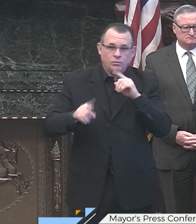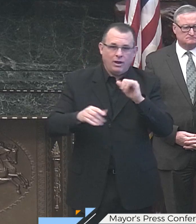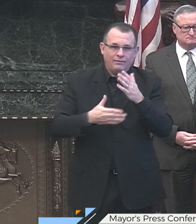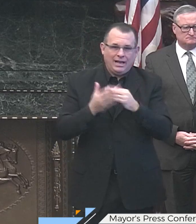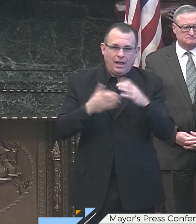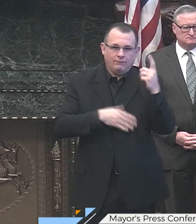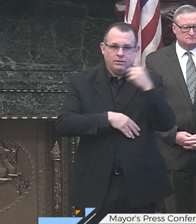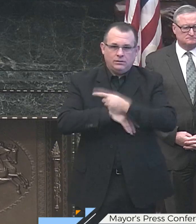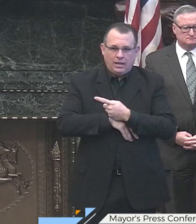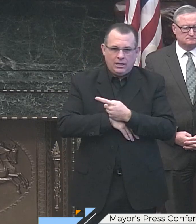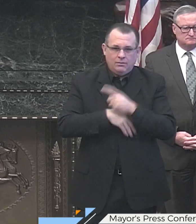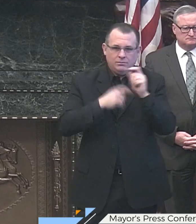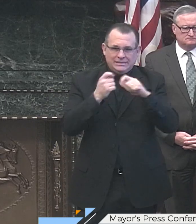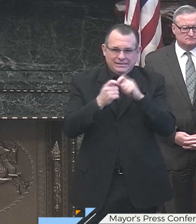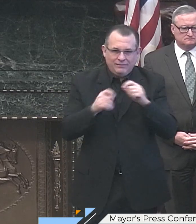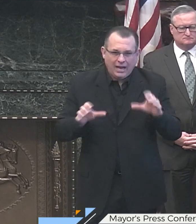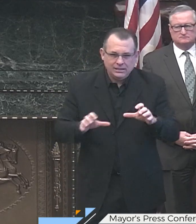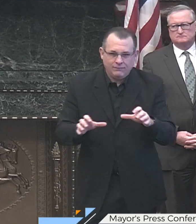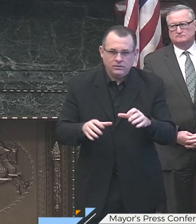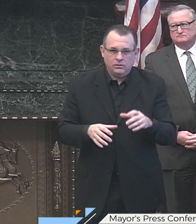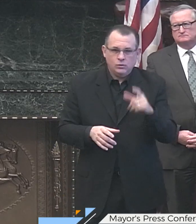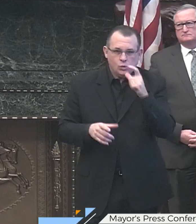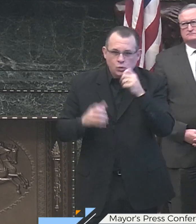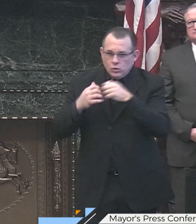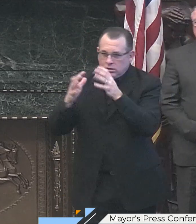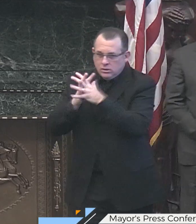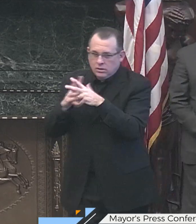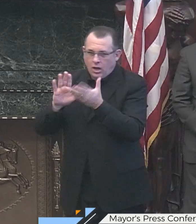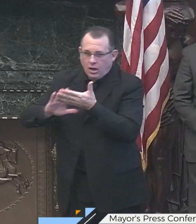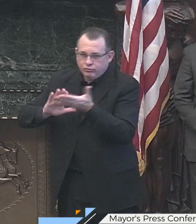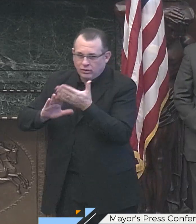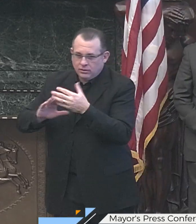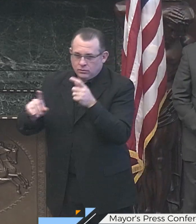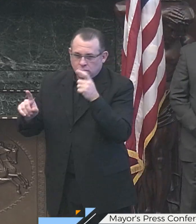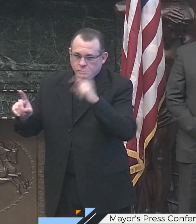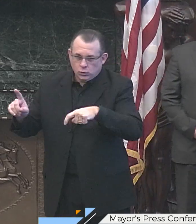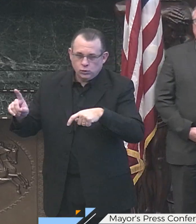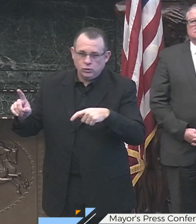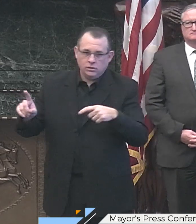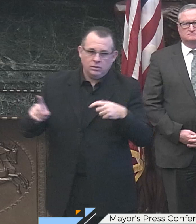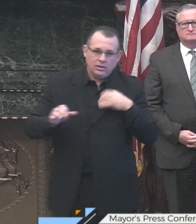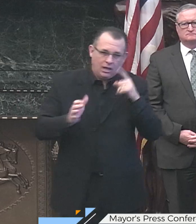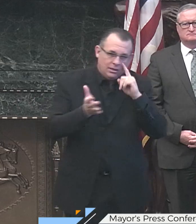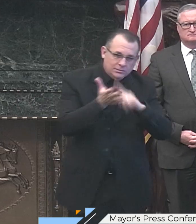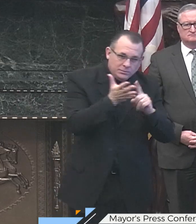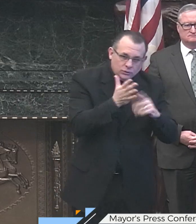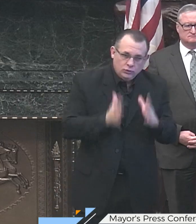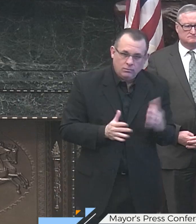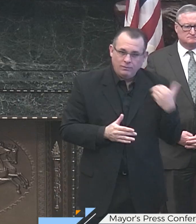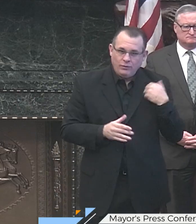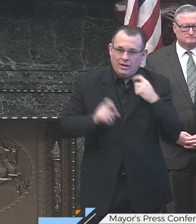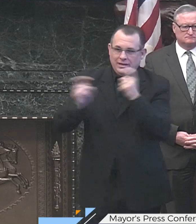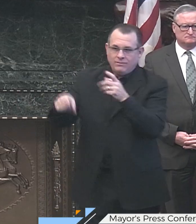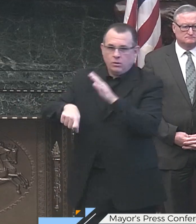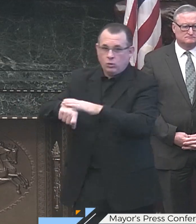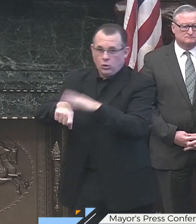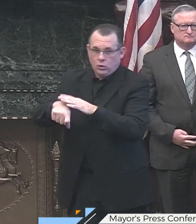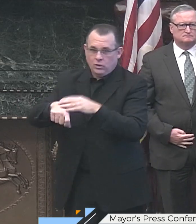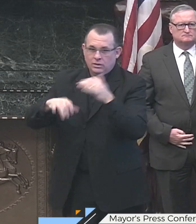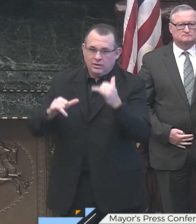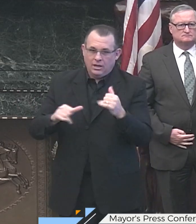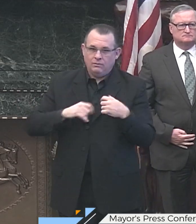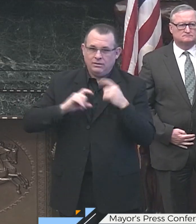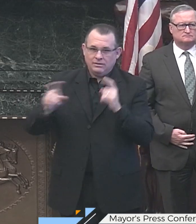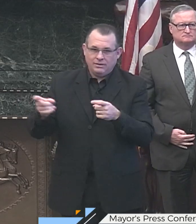weekly activity. And at this point, inspectors are no longer issuing warnings, but issuing cease and desist orders. But we